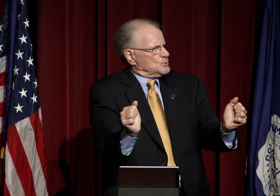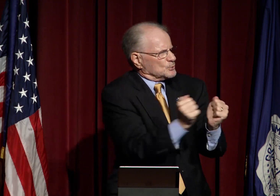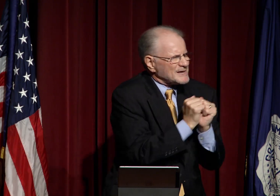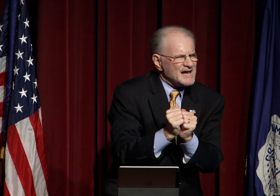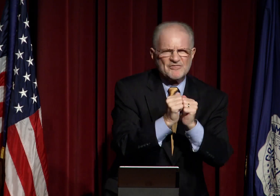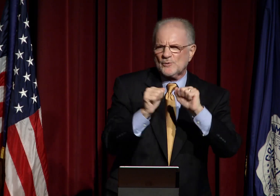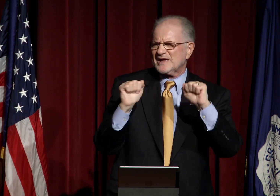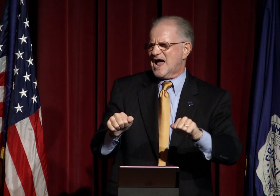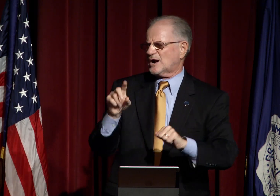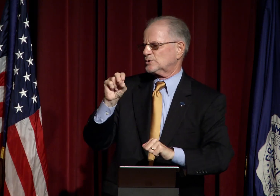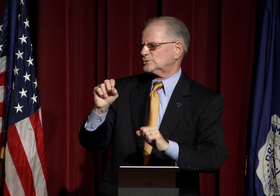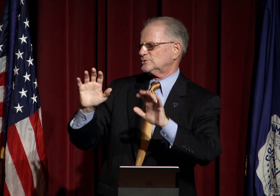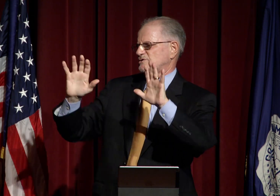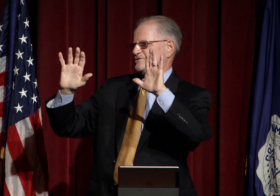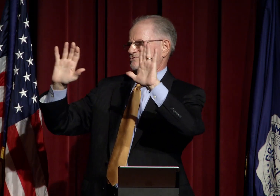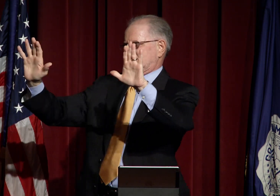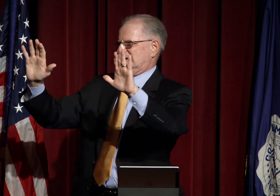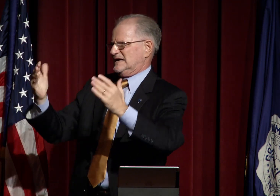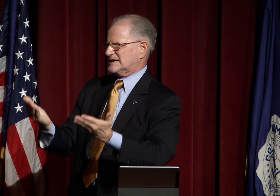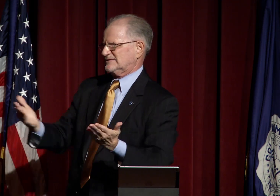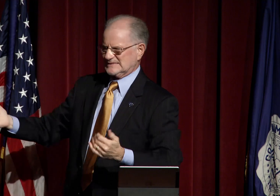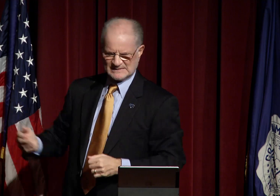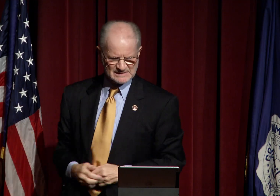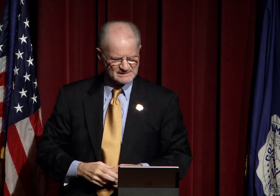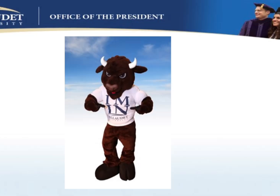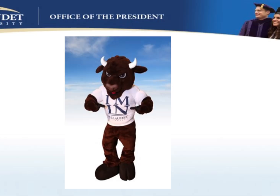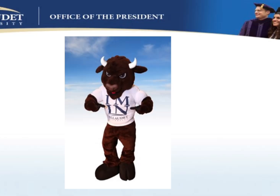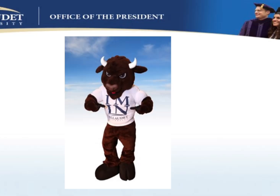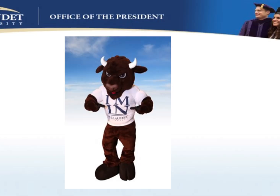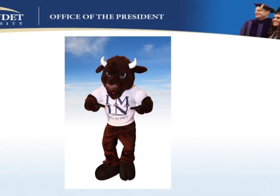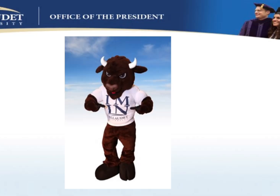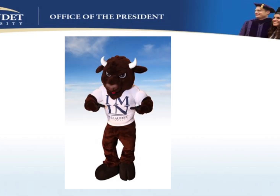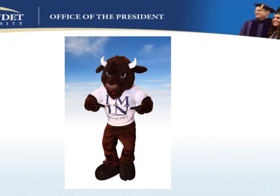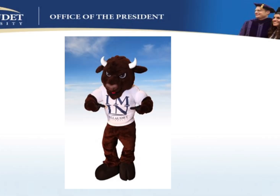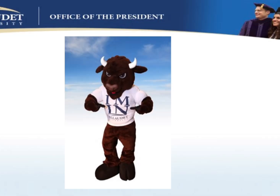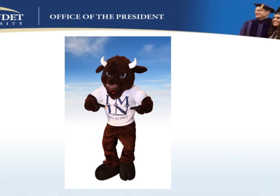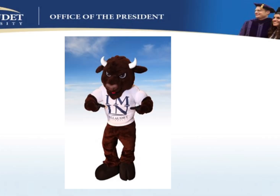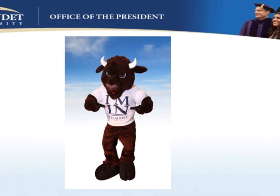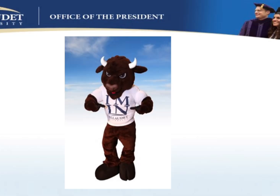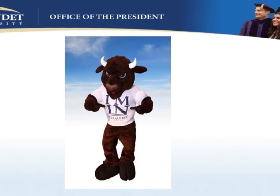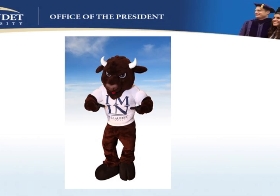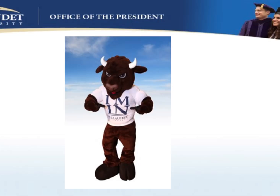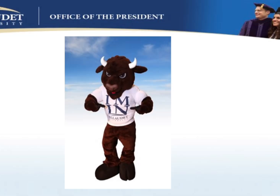far. Together we can do great things, as Mother Teresa said.